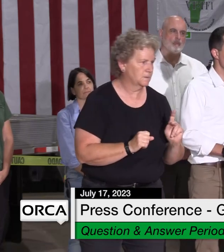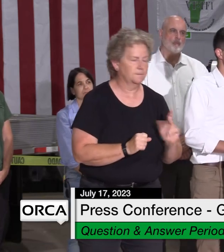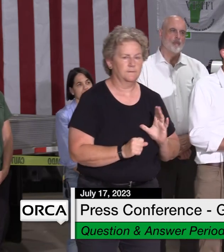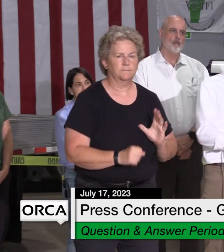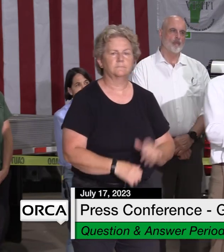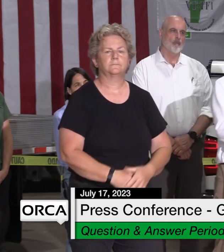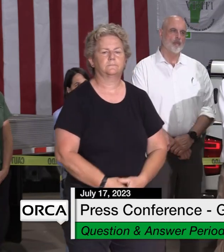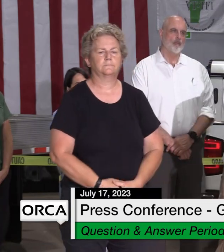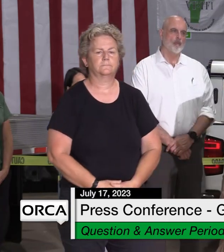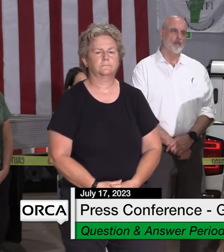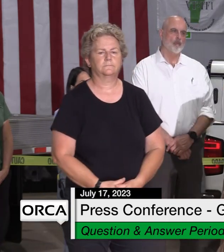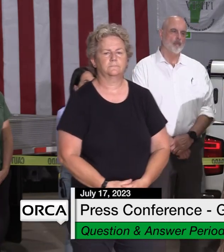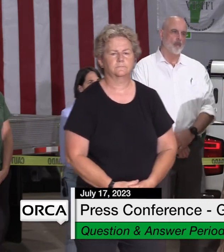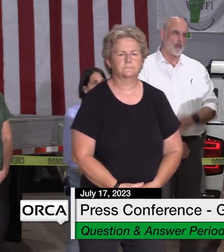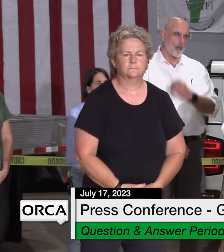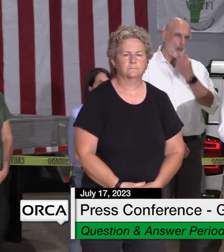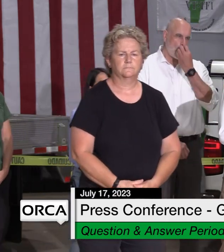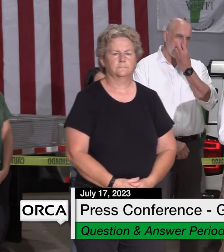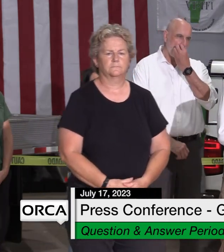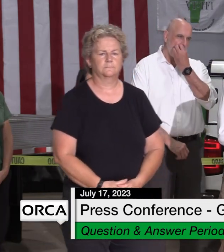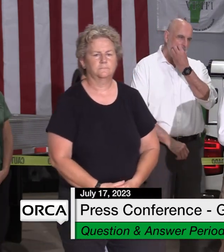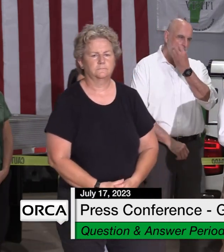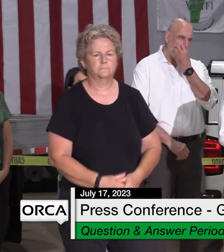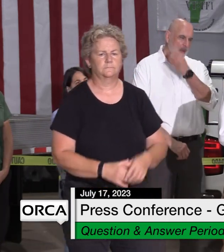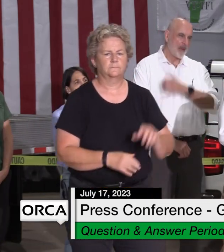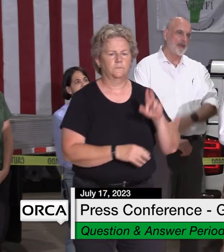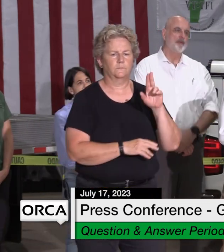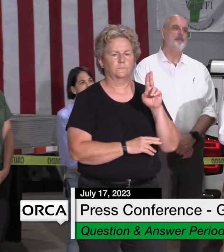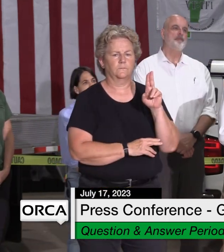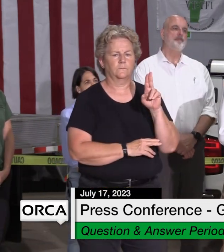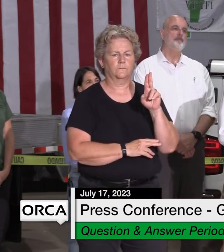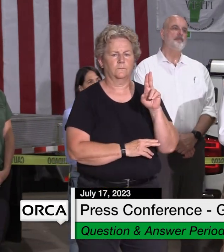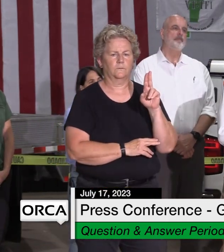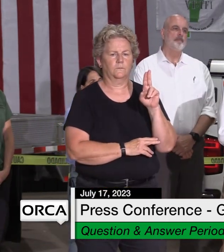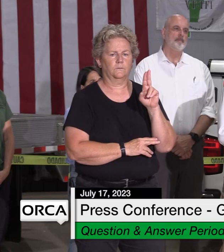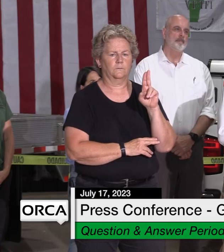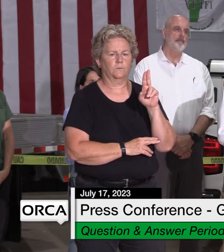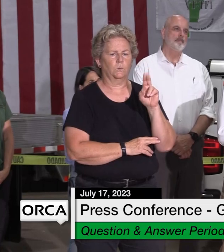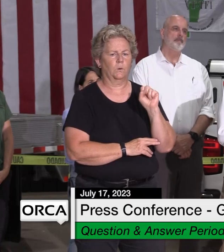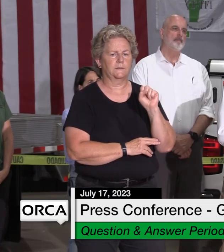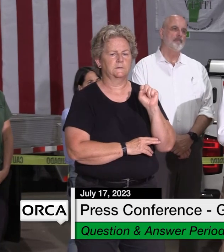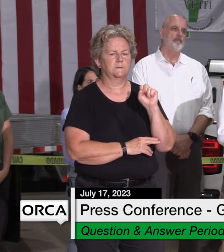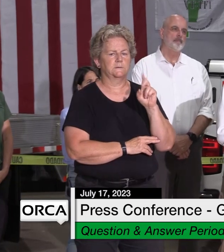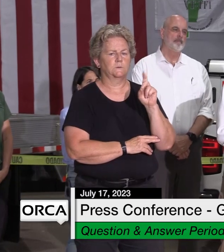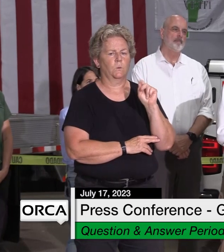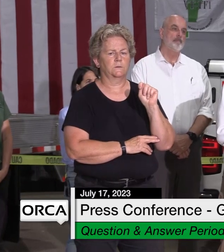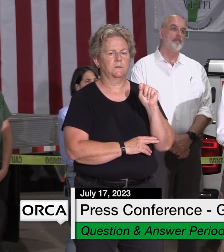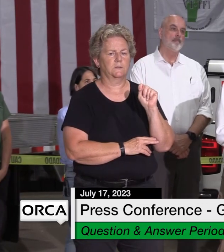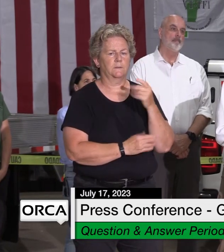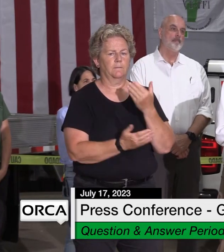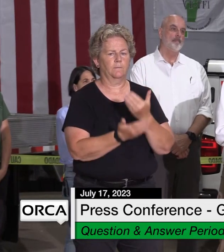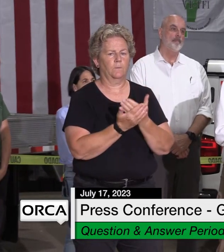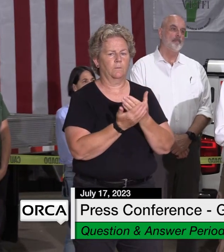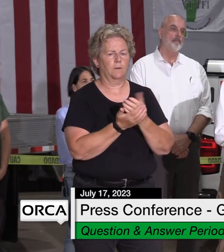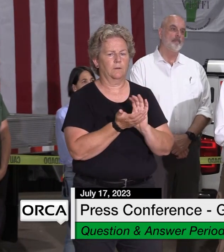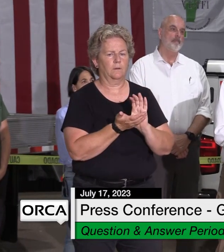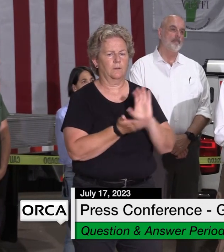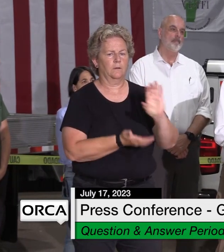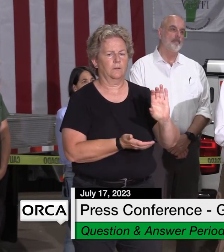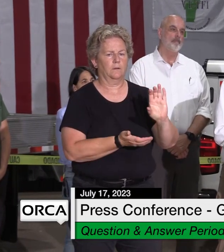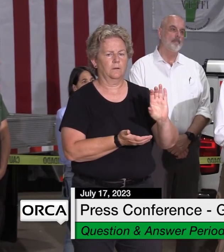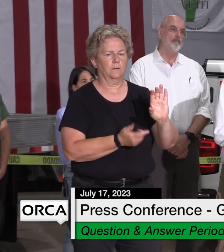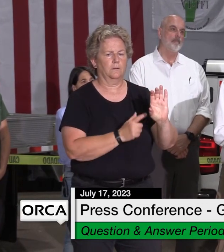the US DOT actually distributing funds to Vermont, how will the department make sure that those funds are distributed